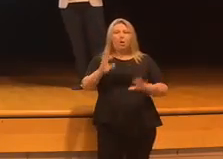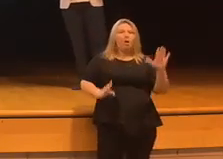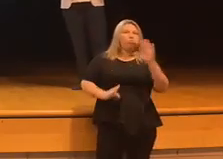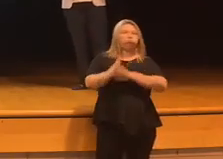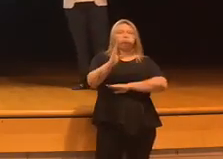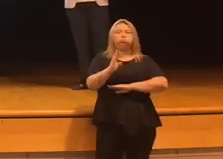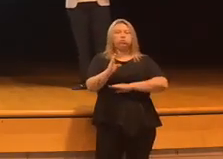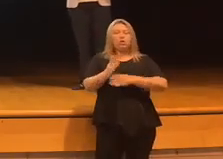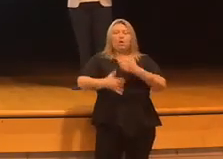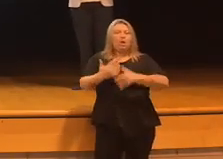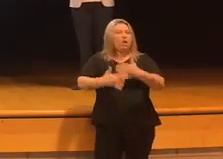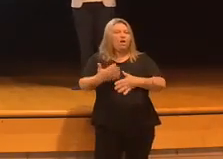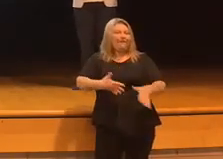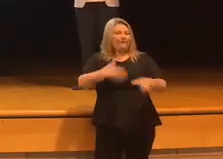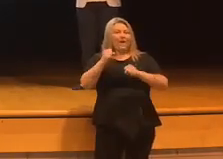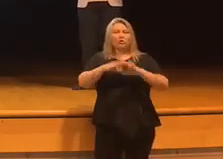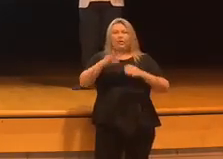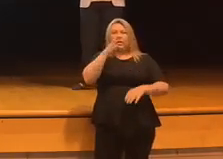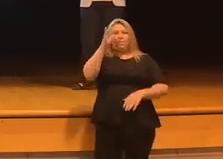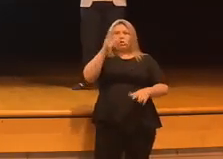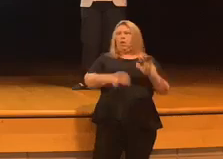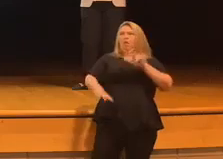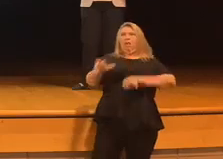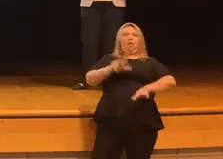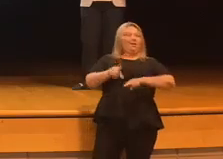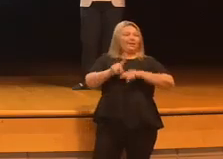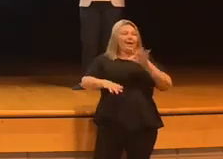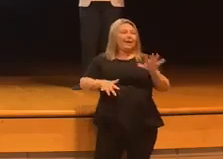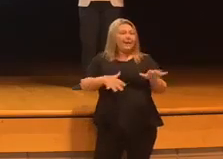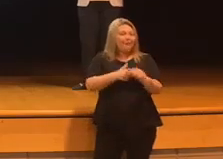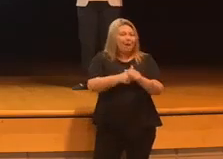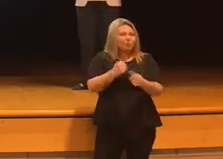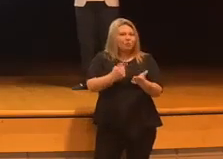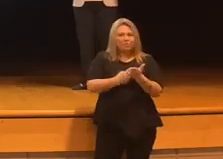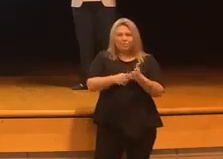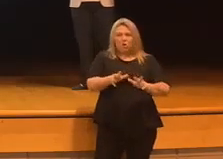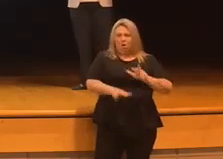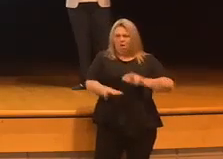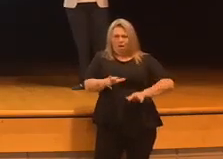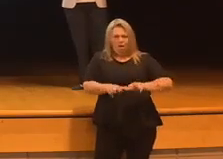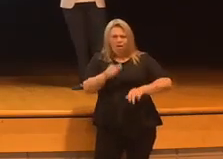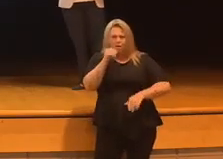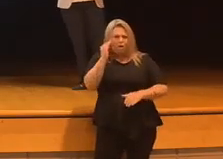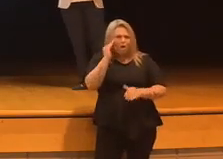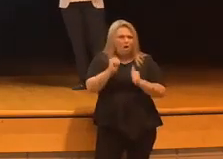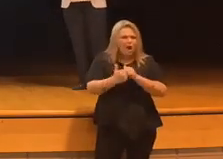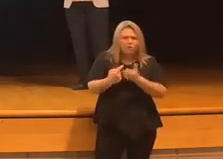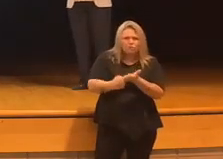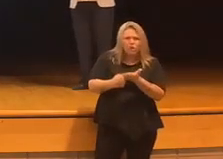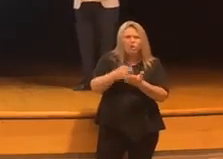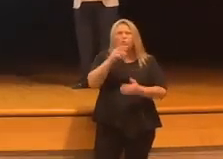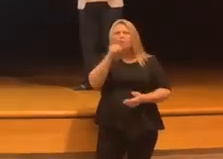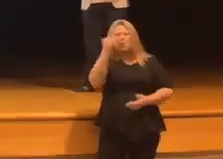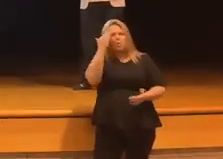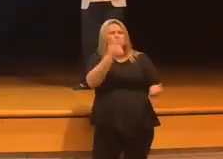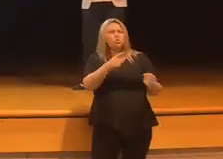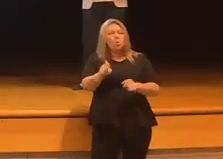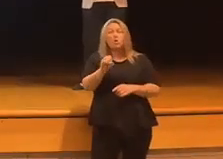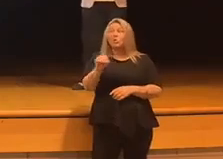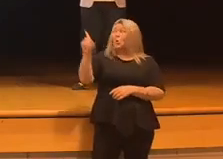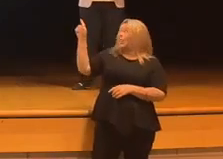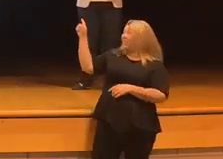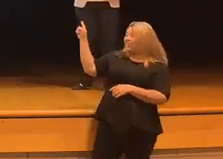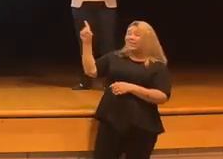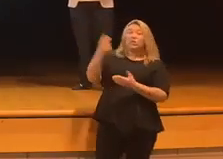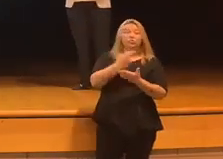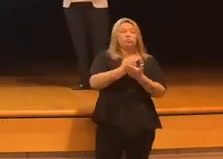we as parents can keep up, and so it's hard to know and understand and navigate those conversations. And so this platform provides